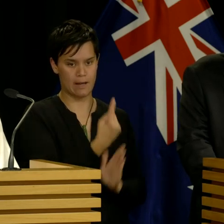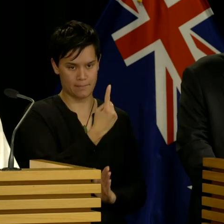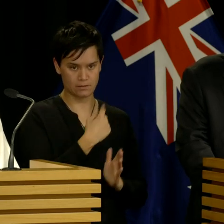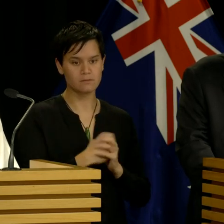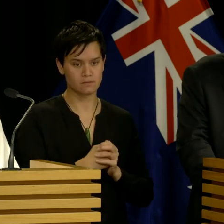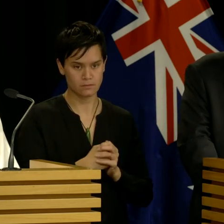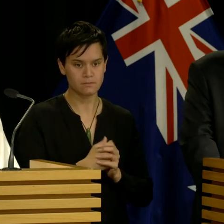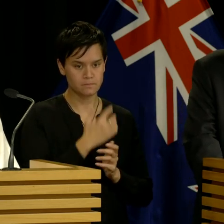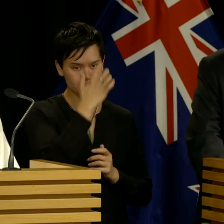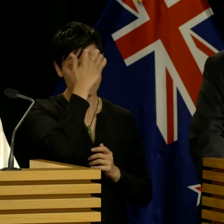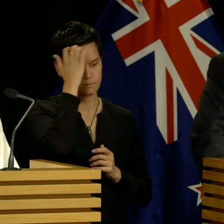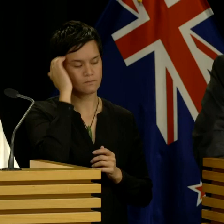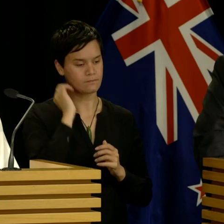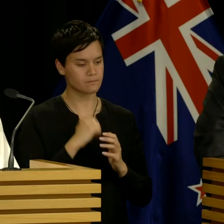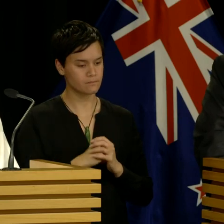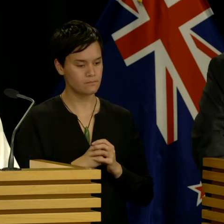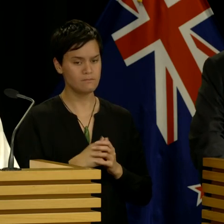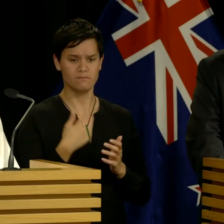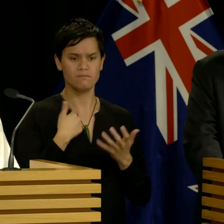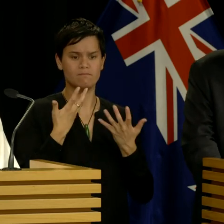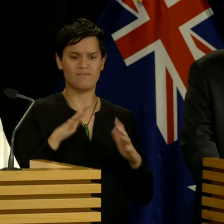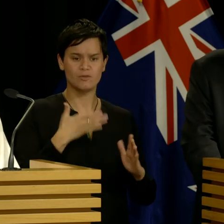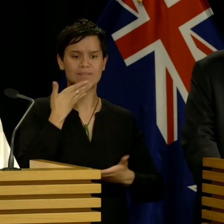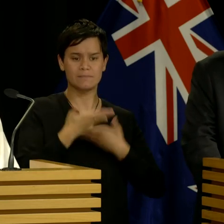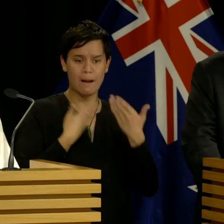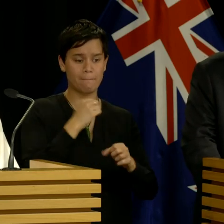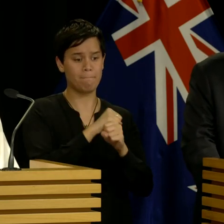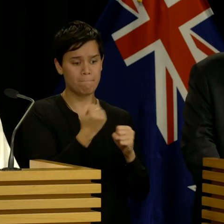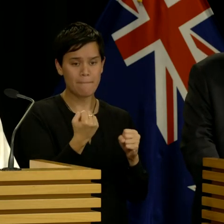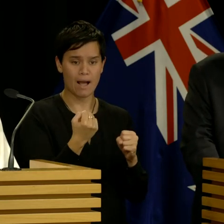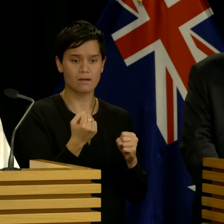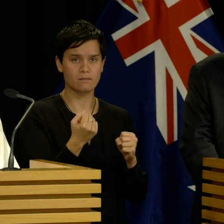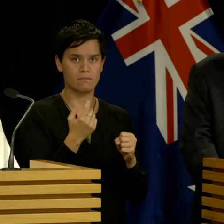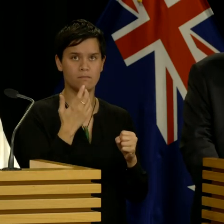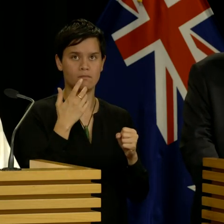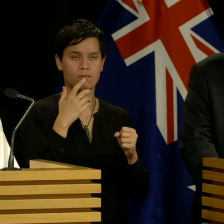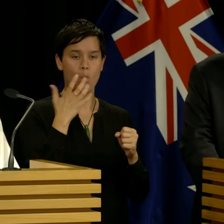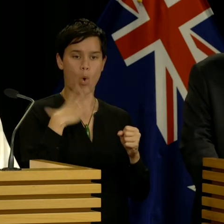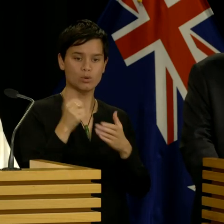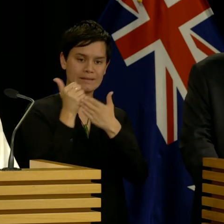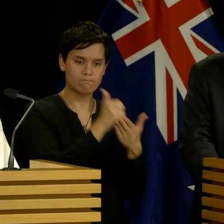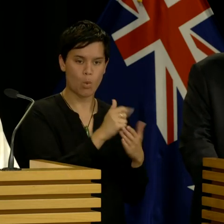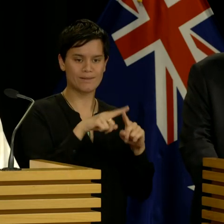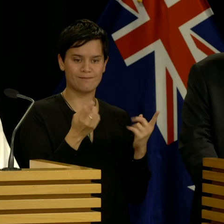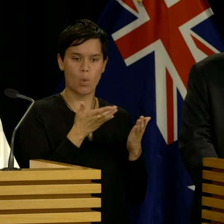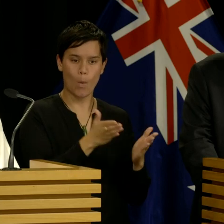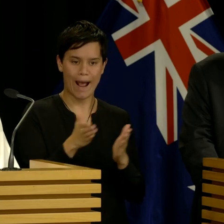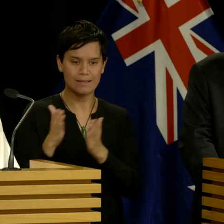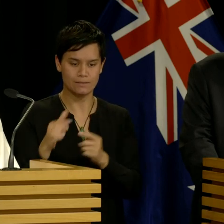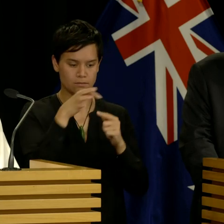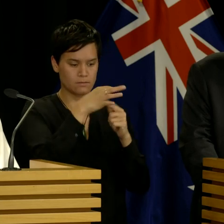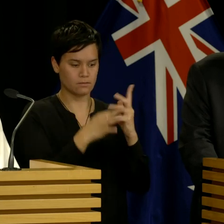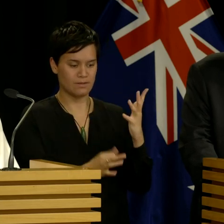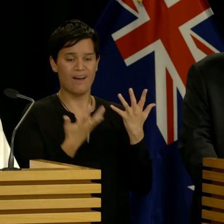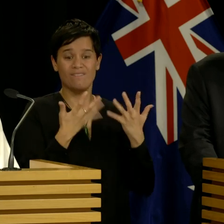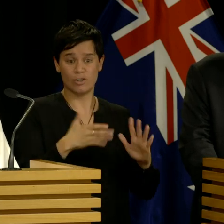I've outlined to you a set of specific things that the banks, I think probably by now, have released a media release about, saying that they are prepared to do for